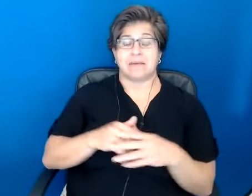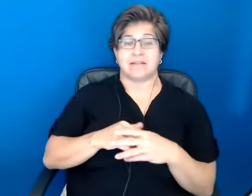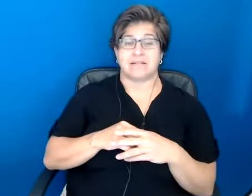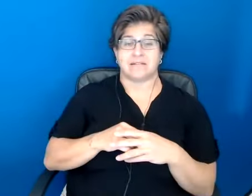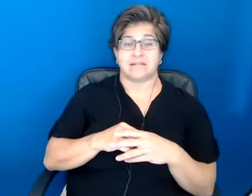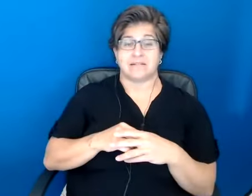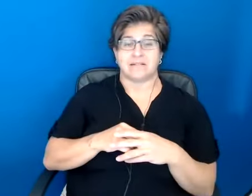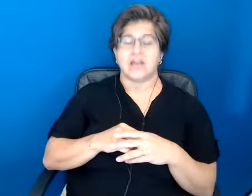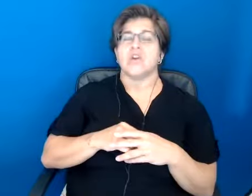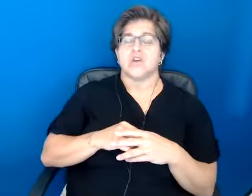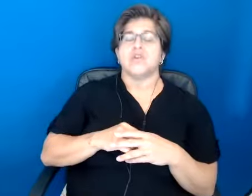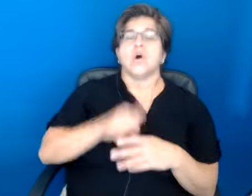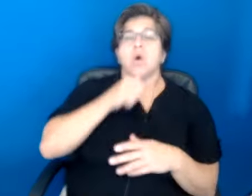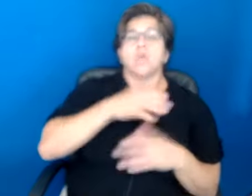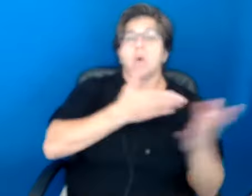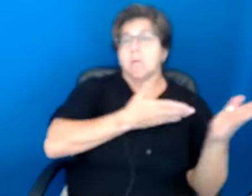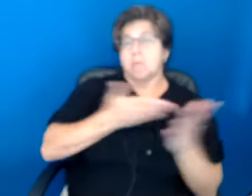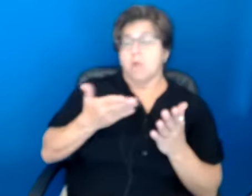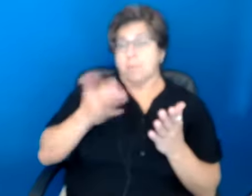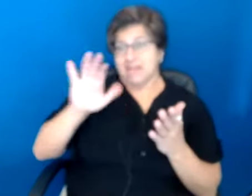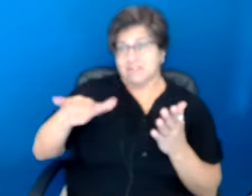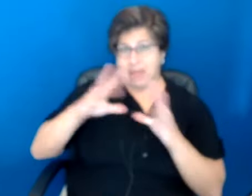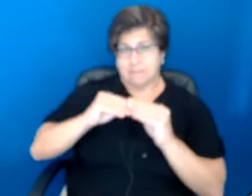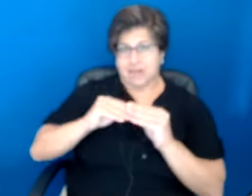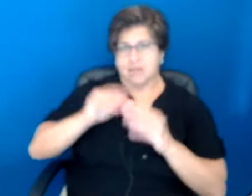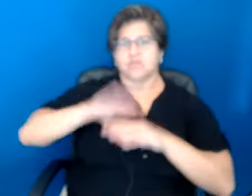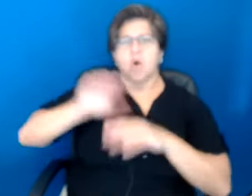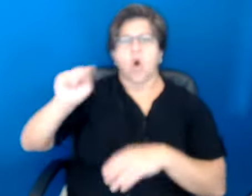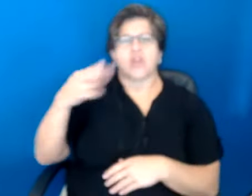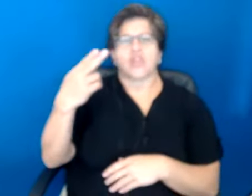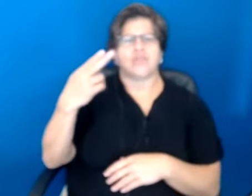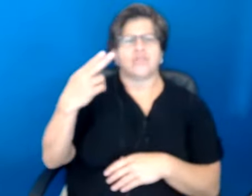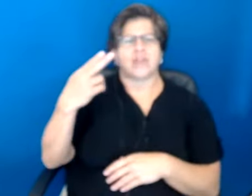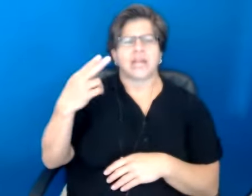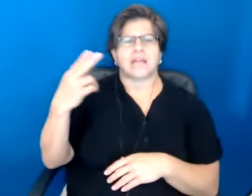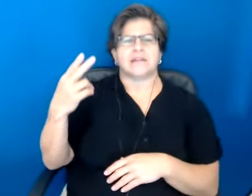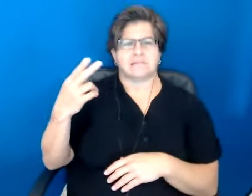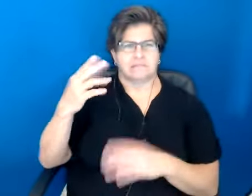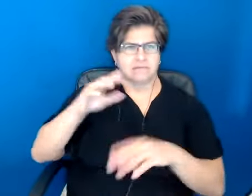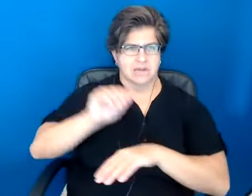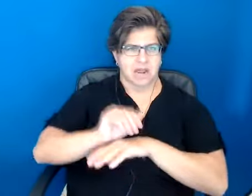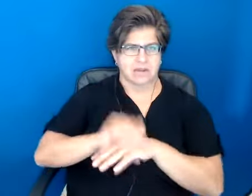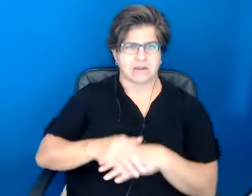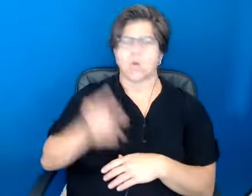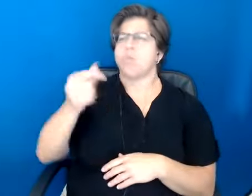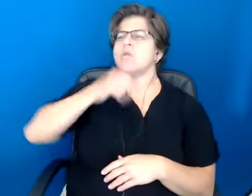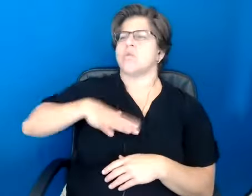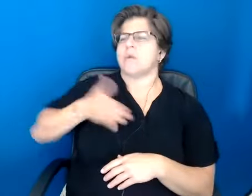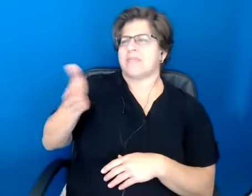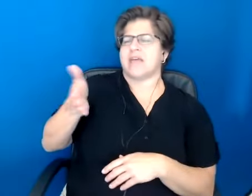something happened to me at that meeting that night. I know the day now it was a heart contention, but I didn't know then. So she took me to that